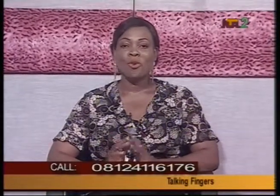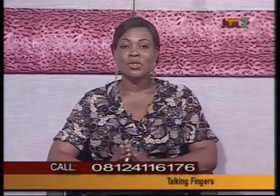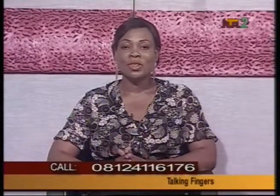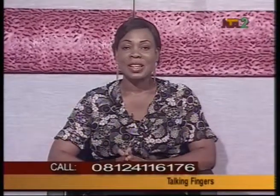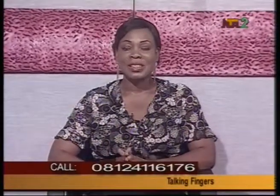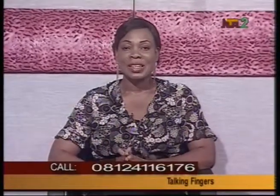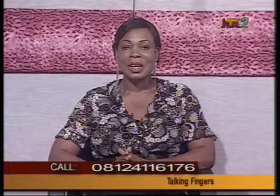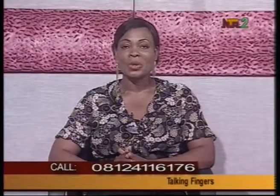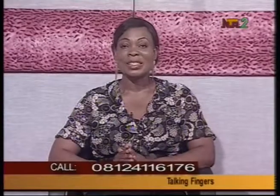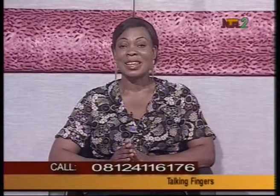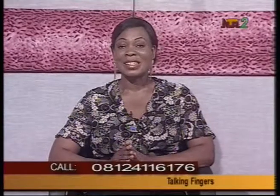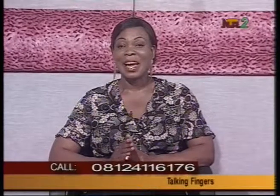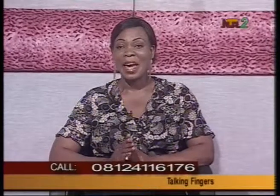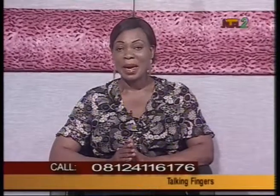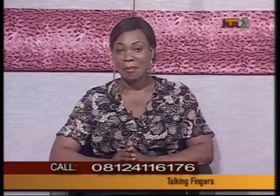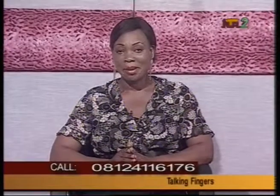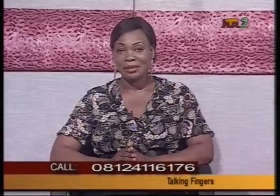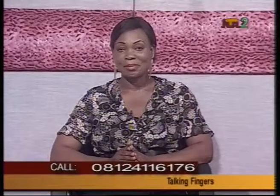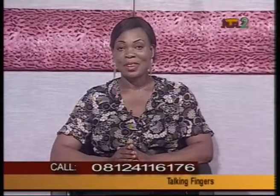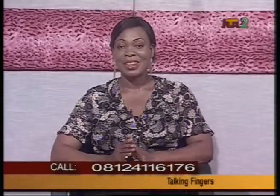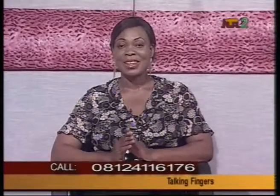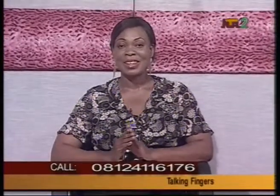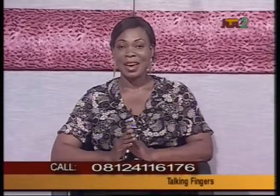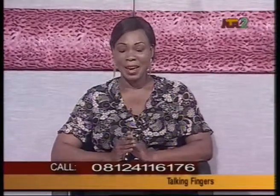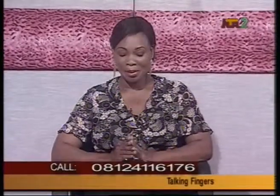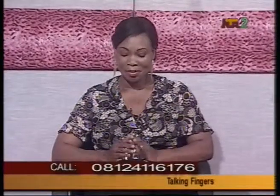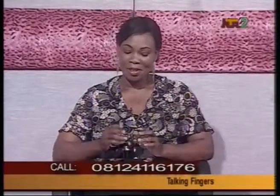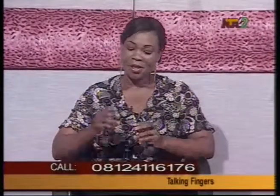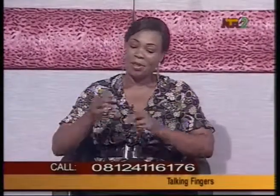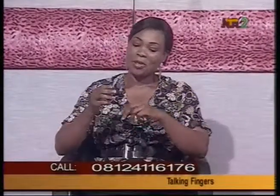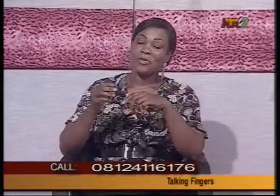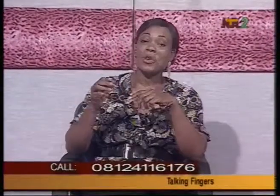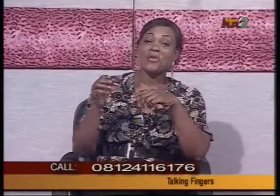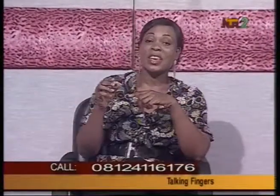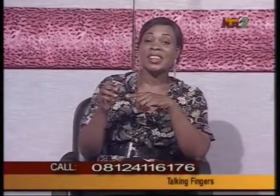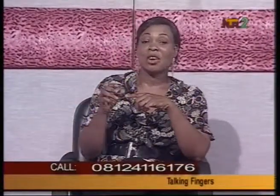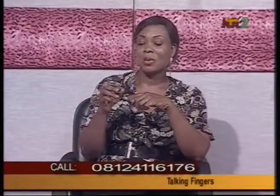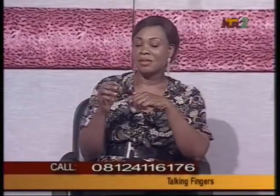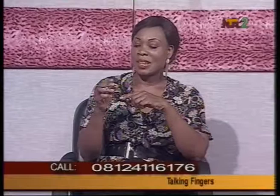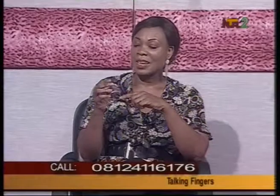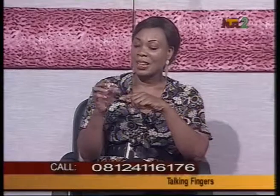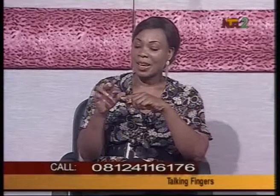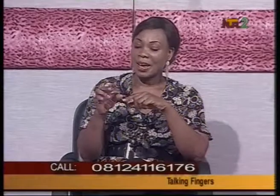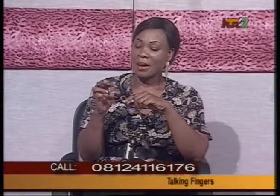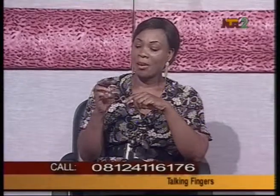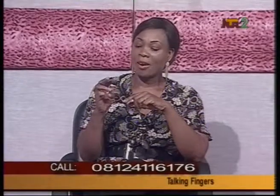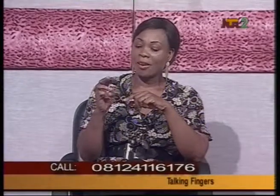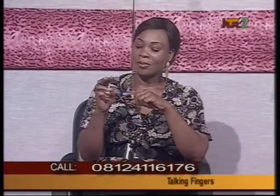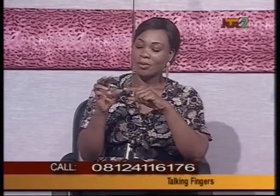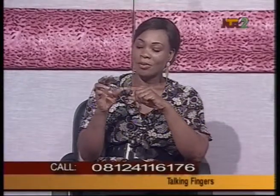the next letter, which is letter M. Letter M. The three fingers that will be signing letter M are,